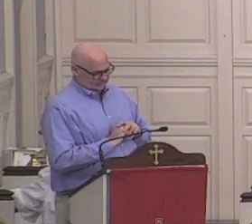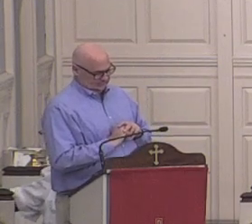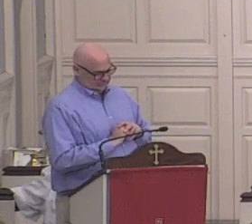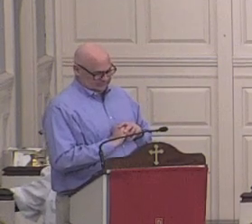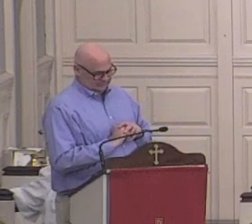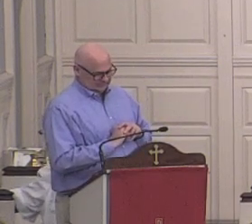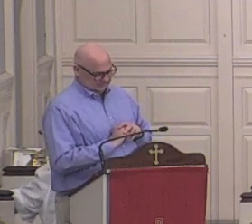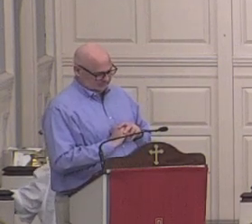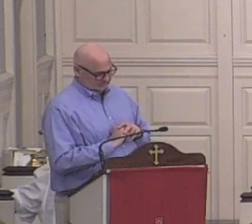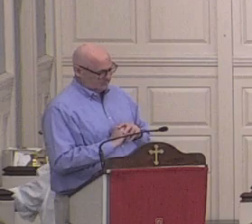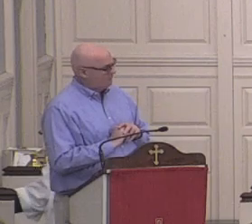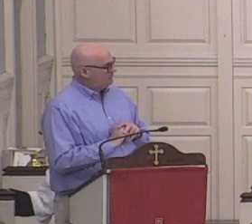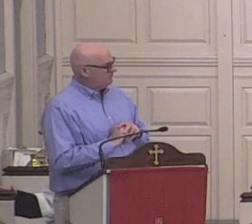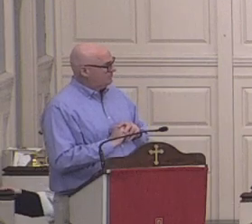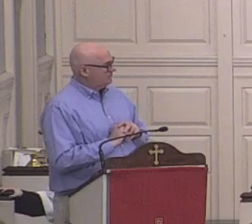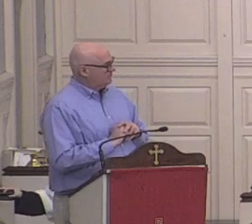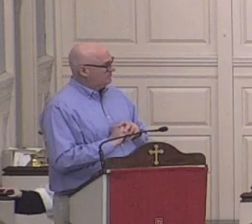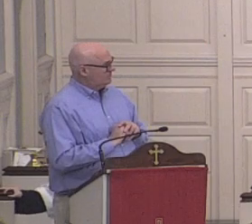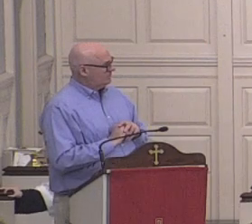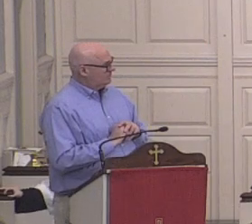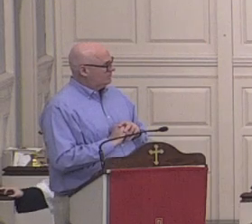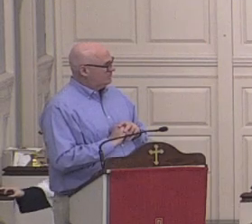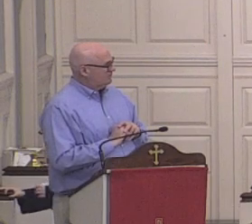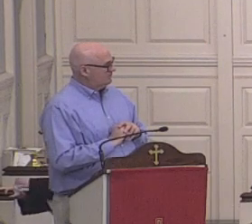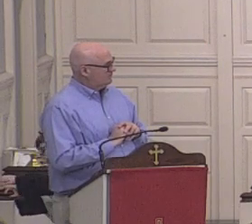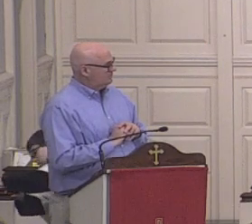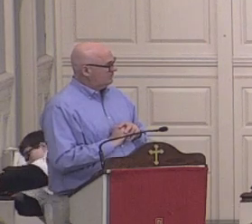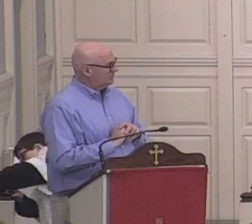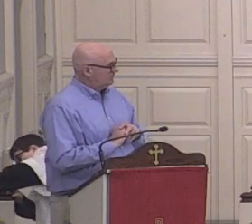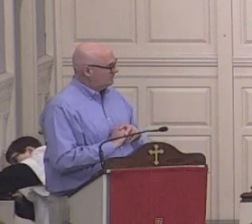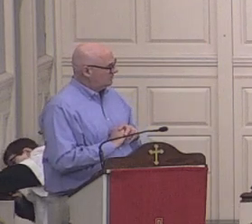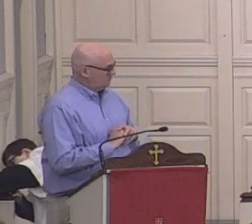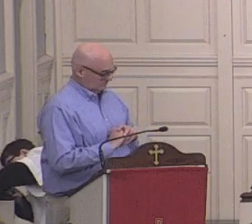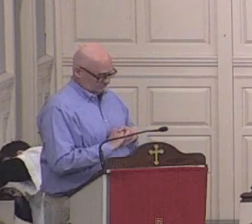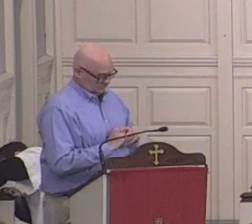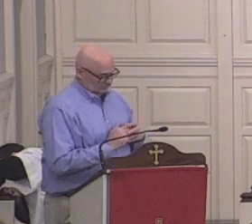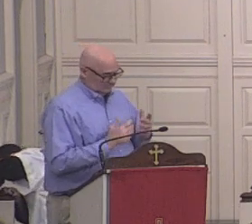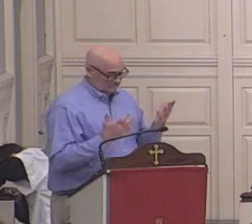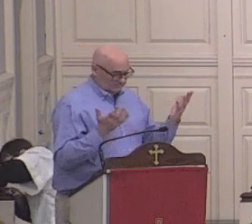hands, and within 3 days I will build another not made with hands.'"